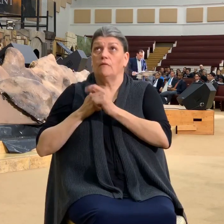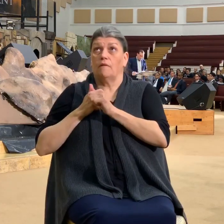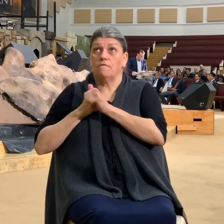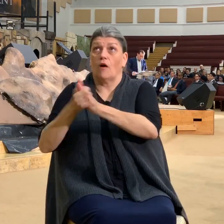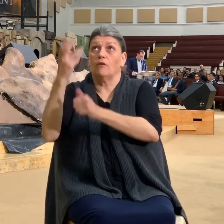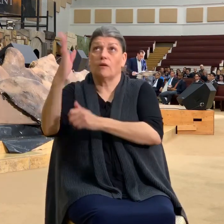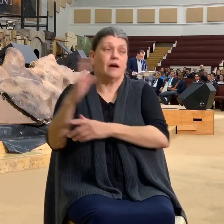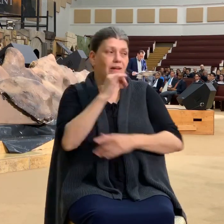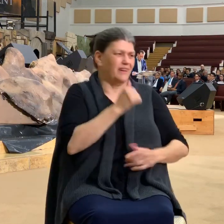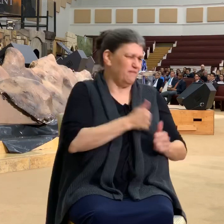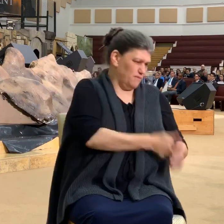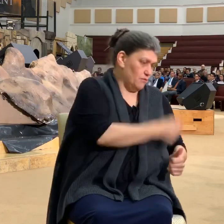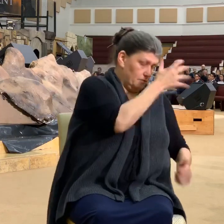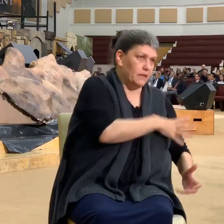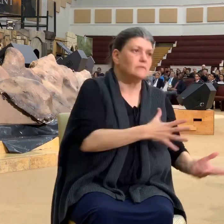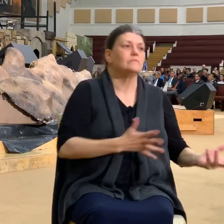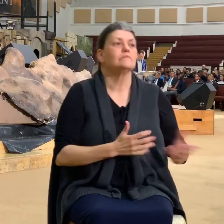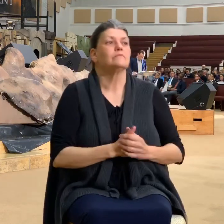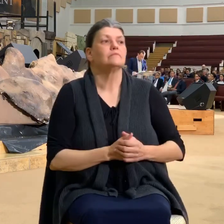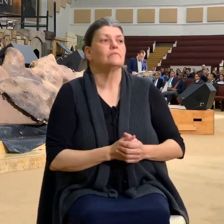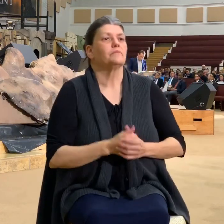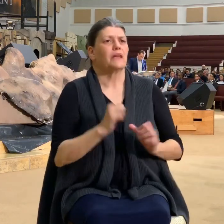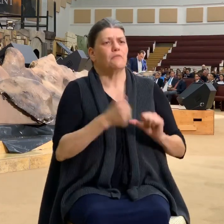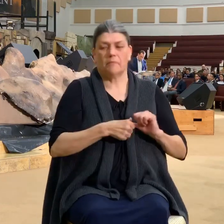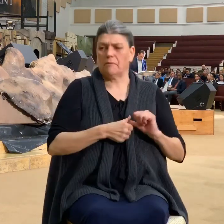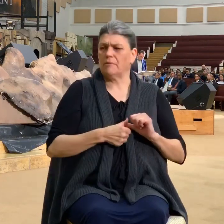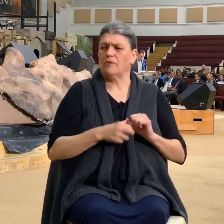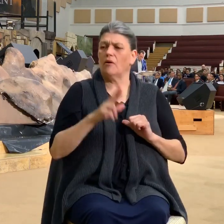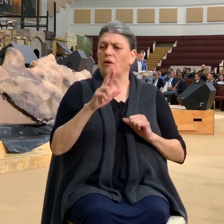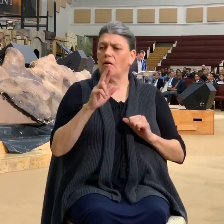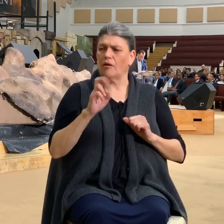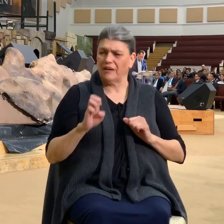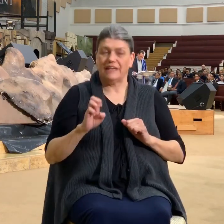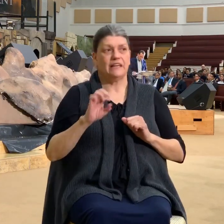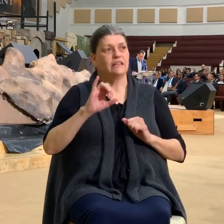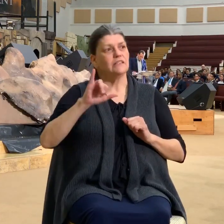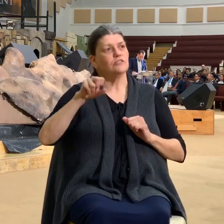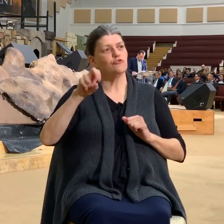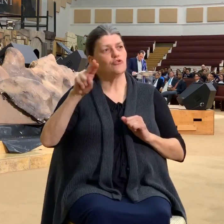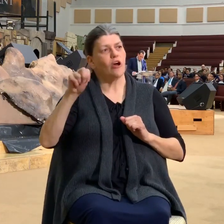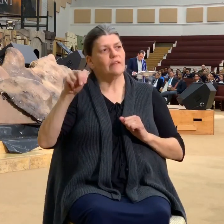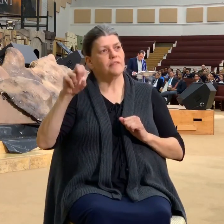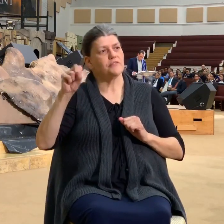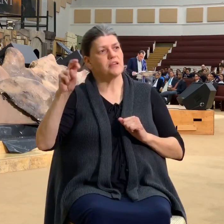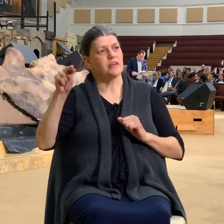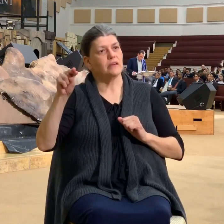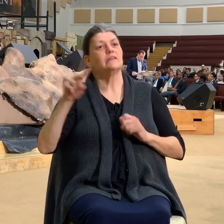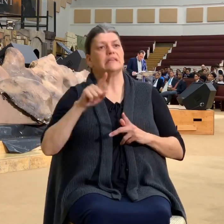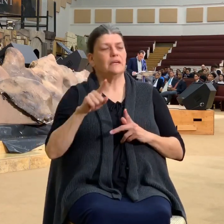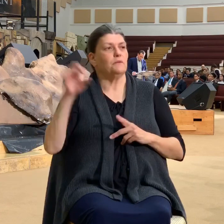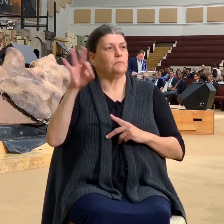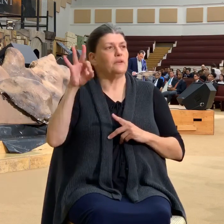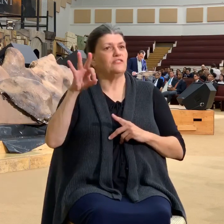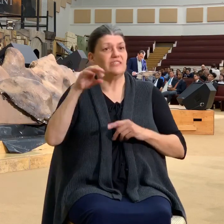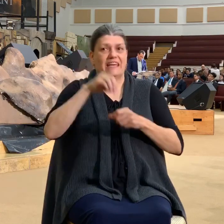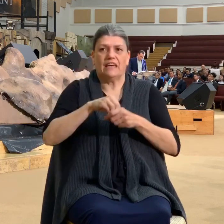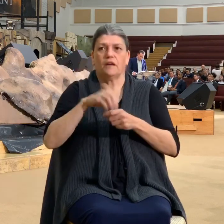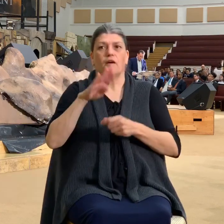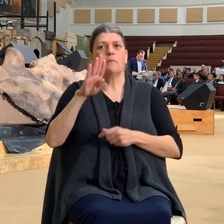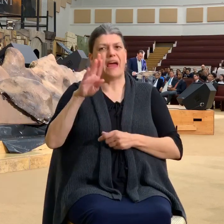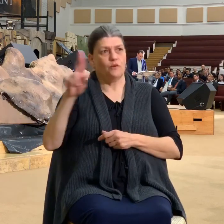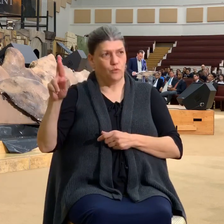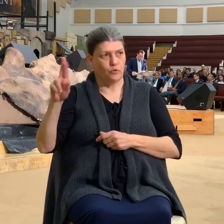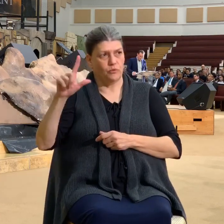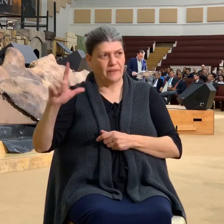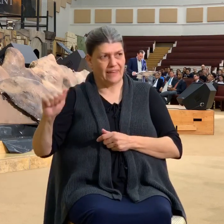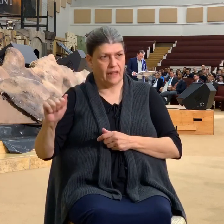I remember many years ago Brother R.E. Johnson preaching for us in Baton Rouge. And one night he preached